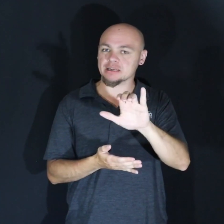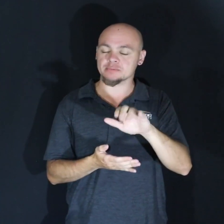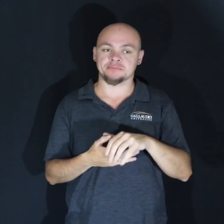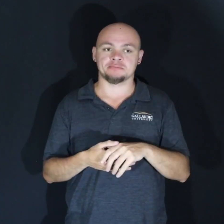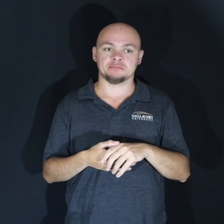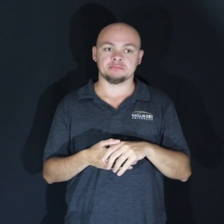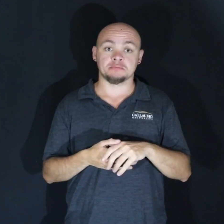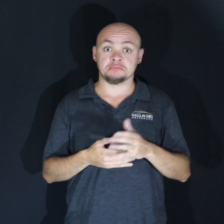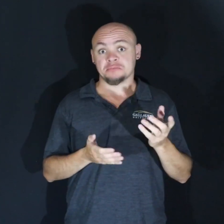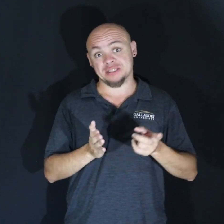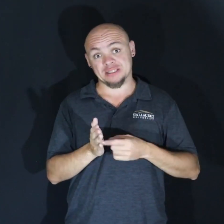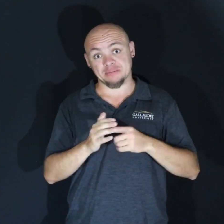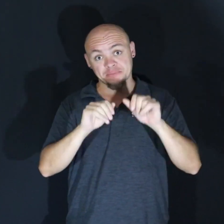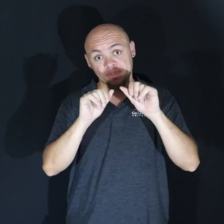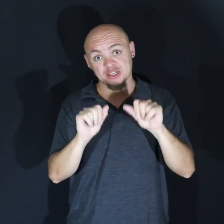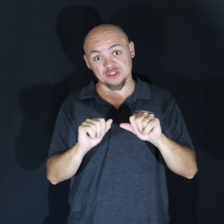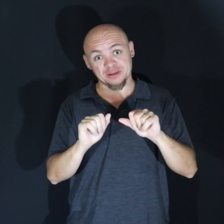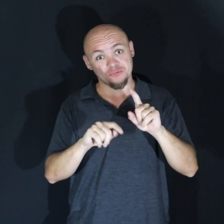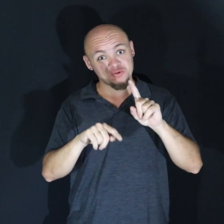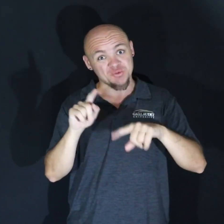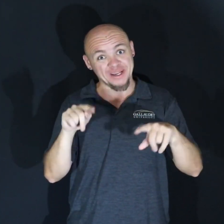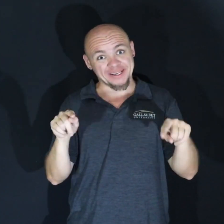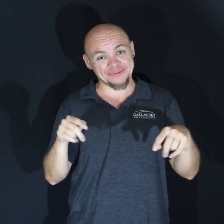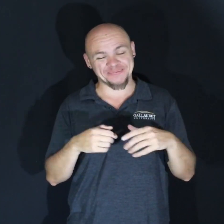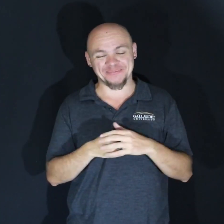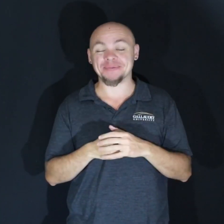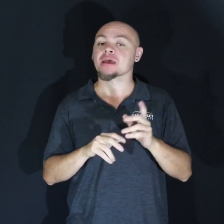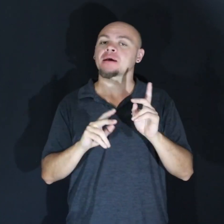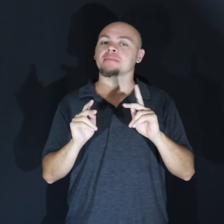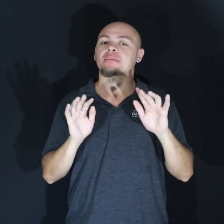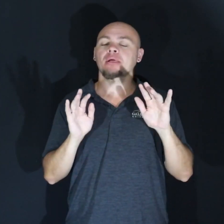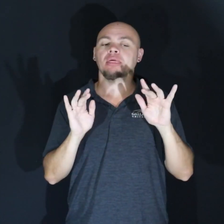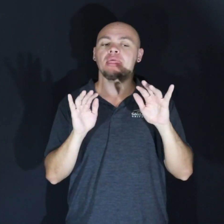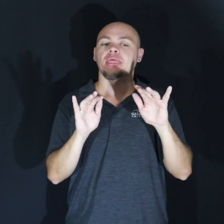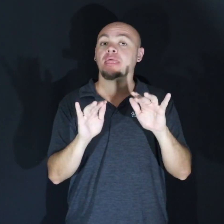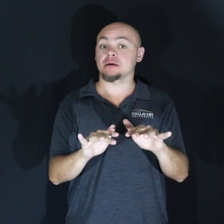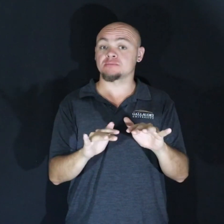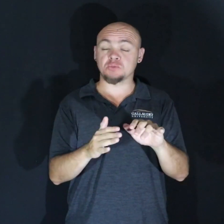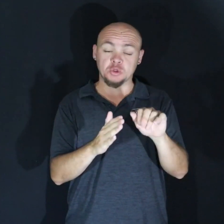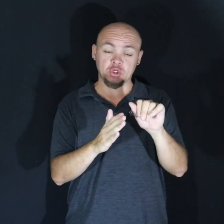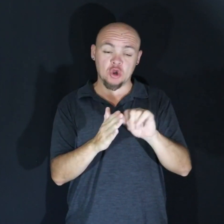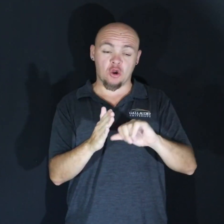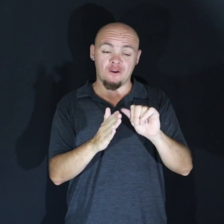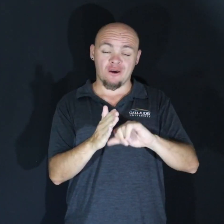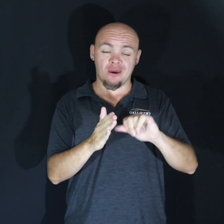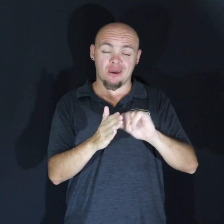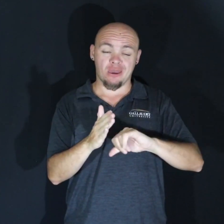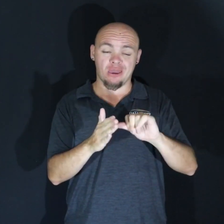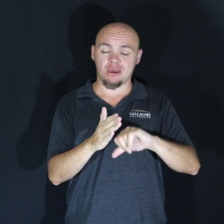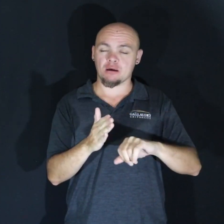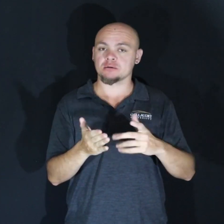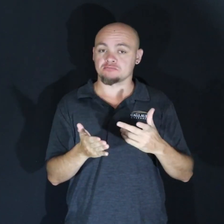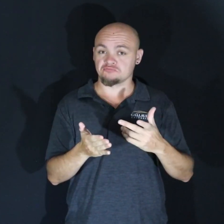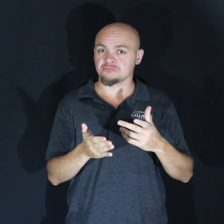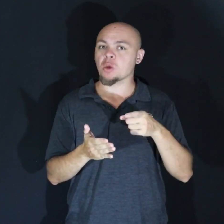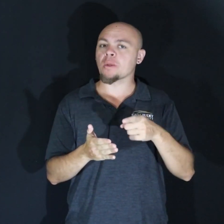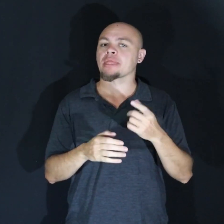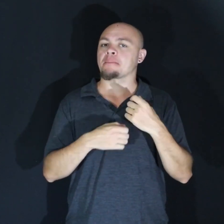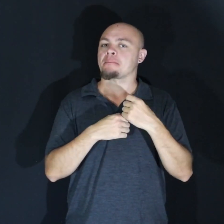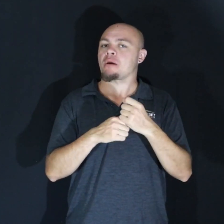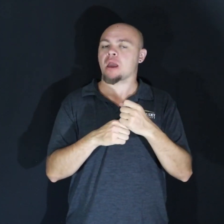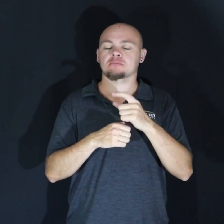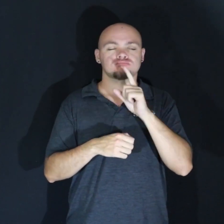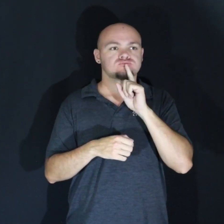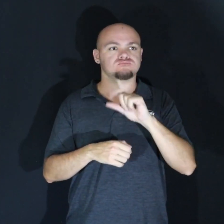Sometimes very random, the shapes that we produce. The people who come and who carve are always very proud of what they achieved